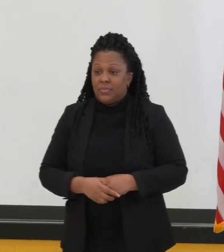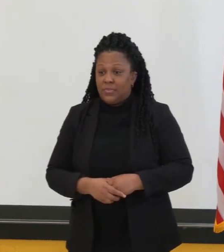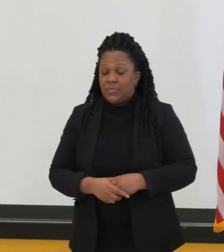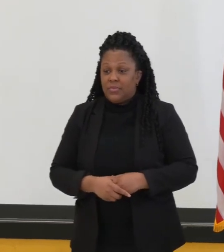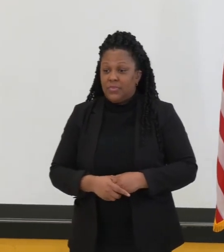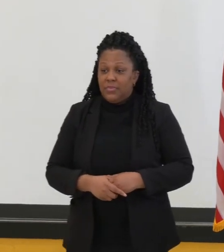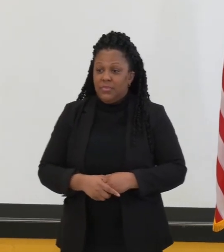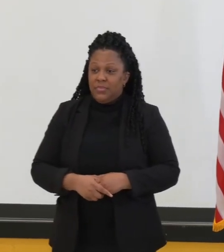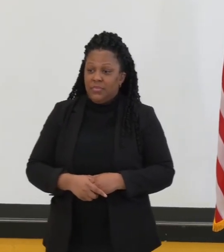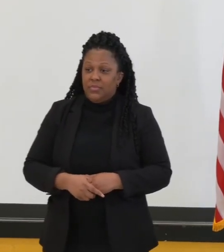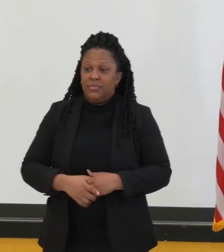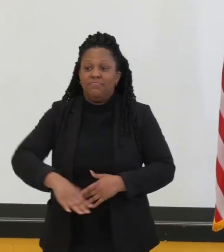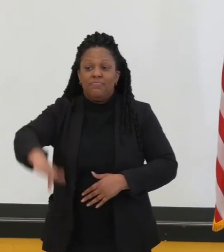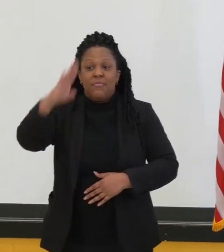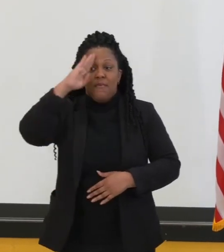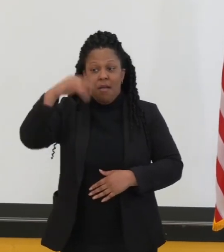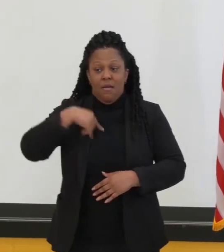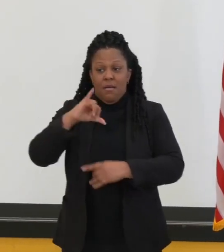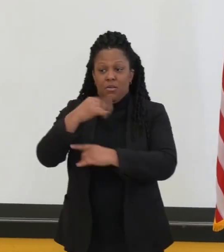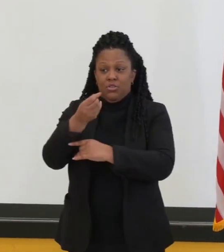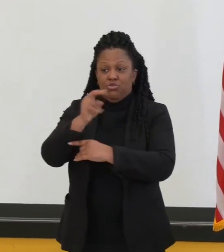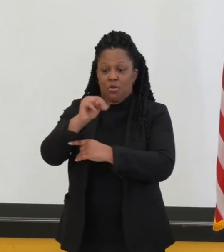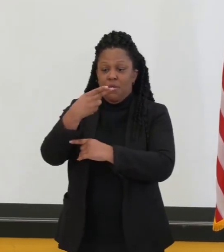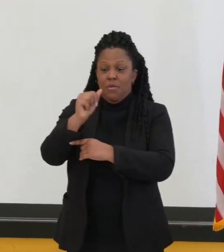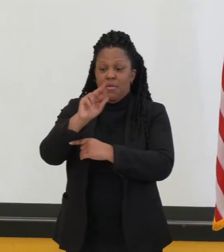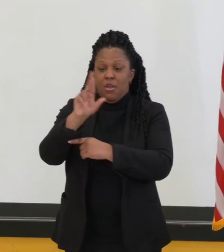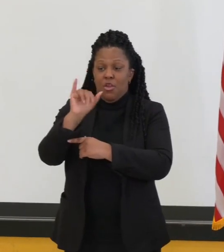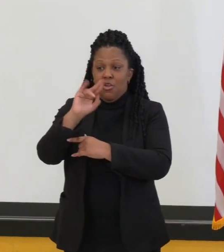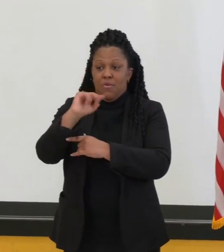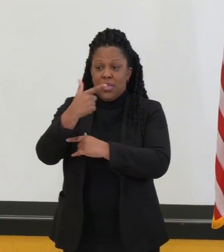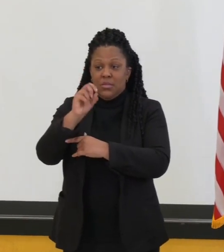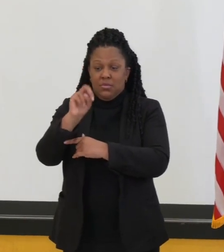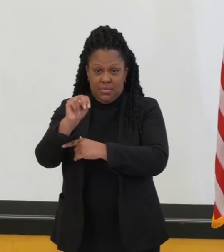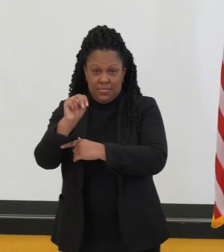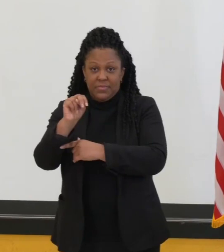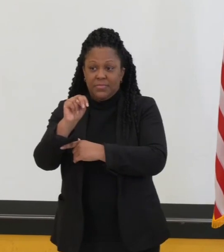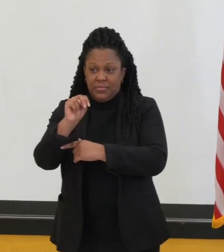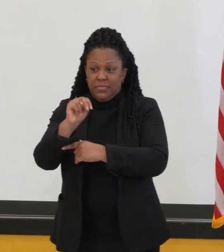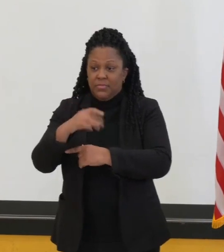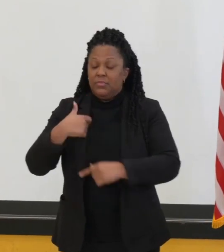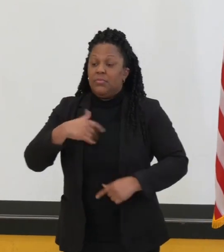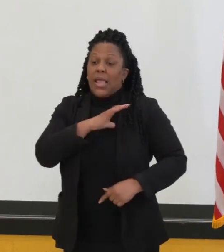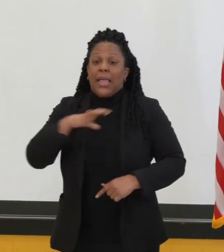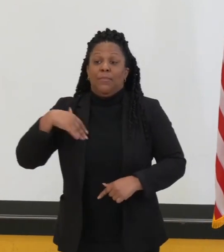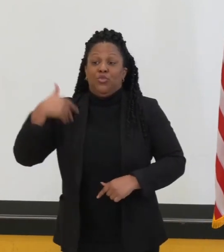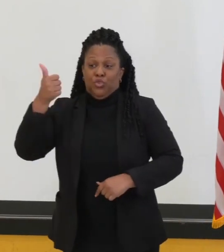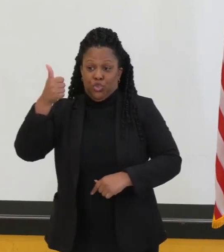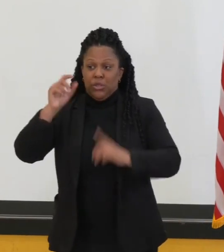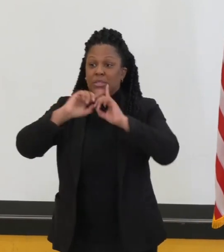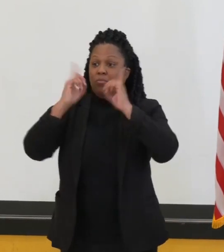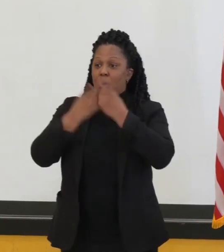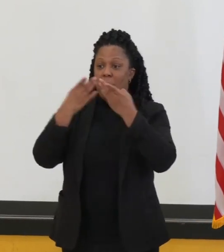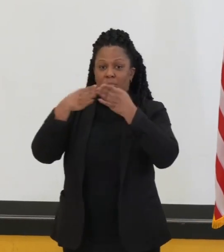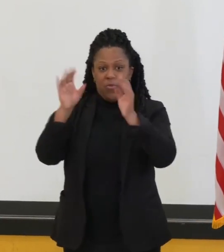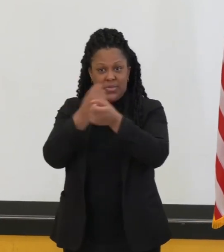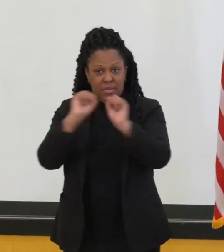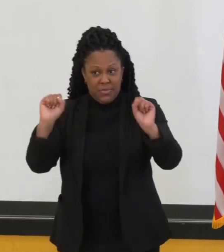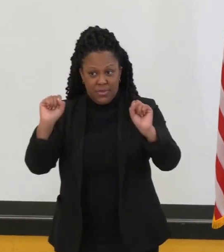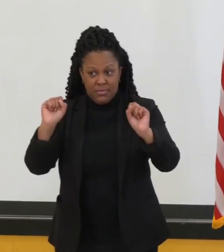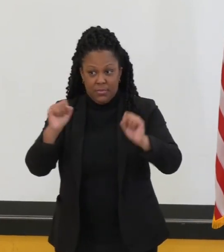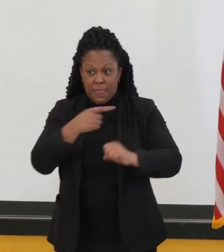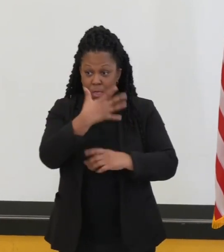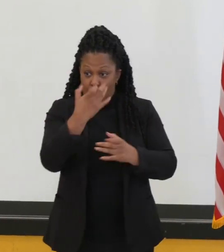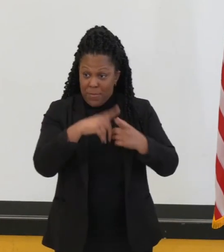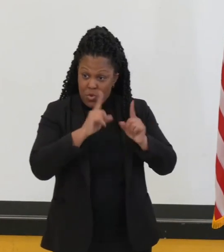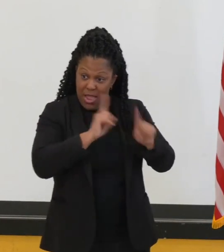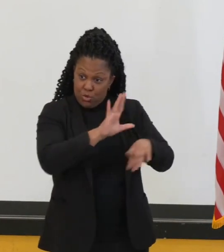My name is John Harrington. I'm the commissioner of the Department of Public Safety. And I'll, do you want to answer your question first, then, or yeah, you want?